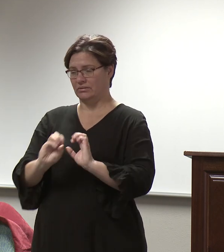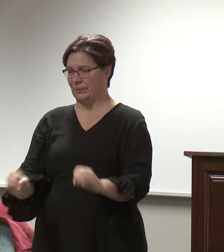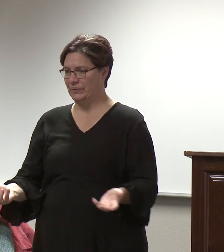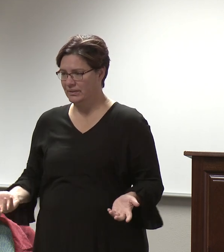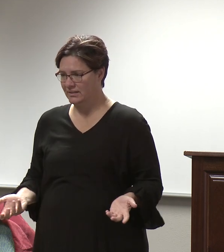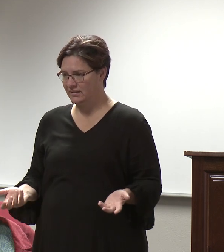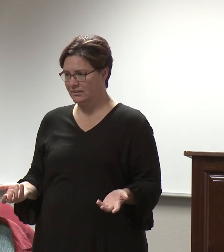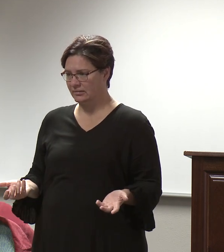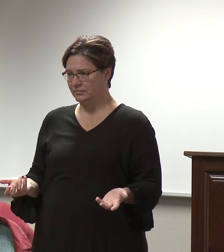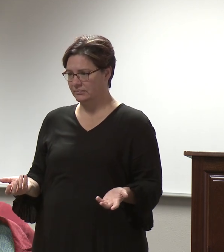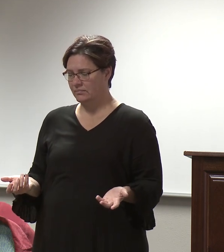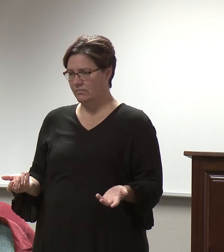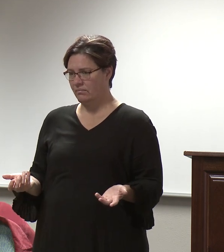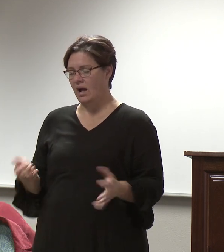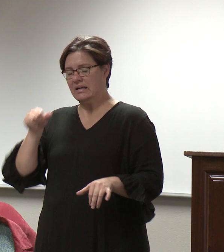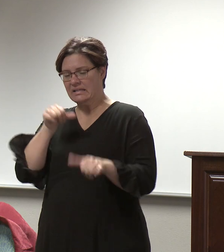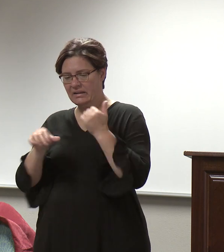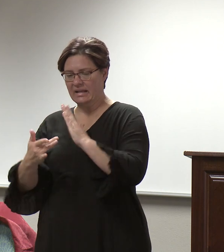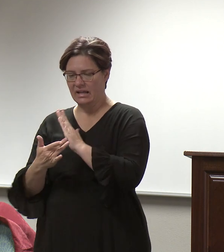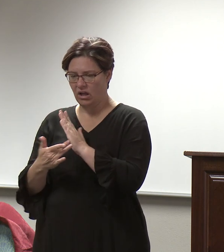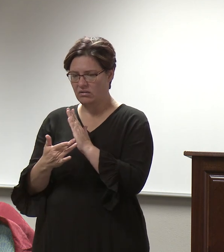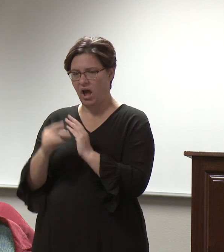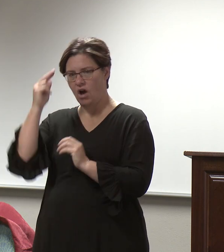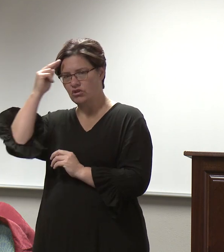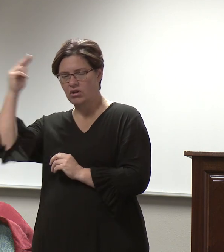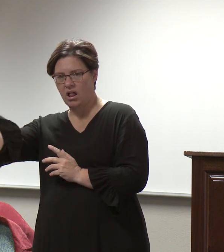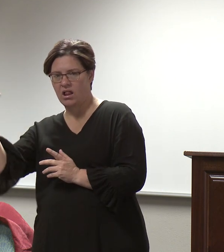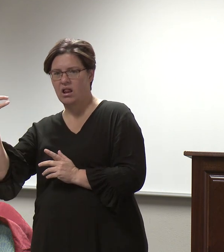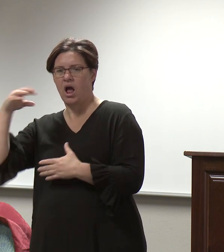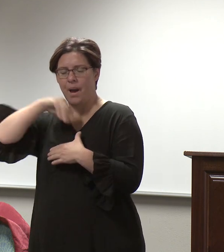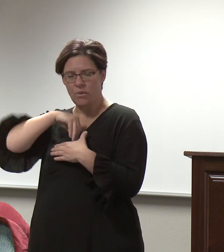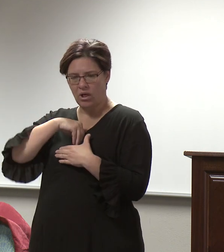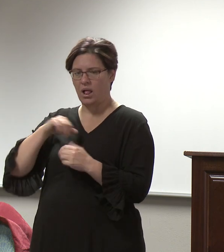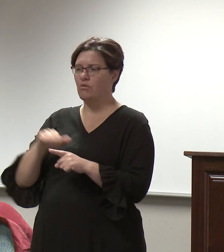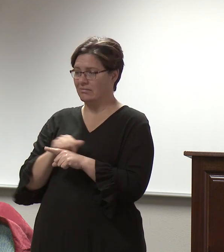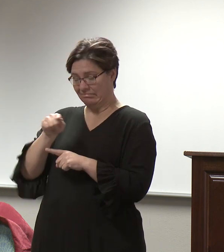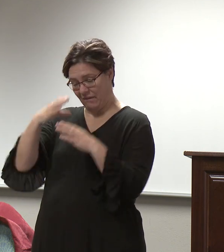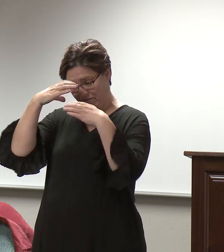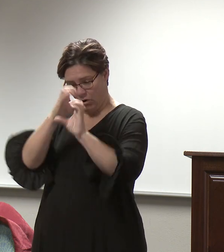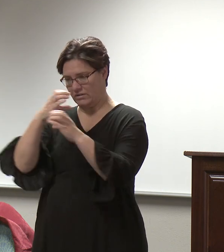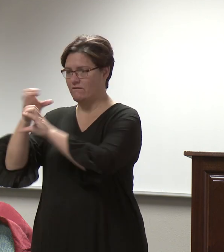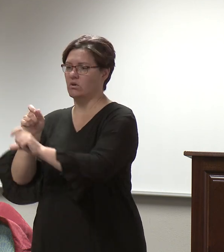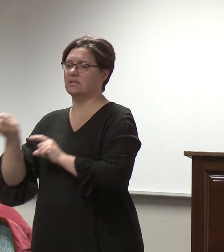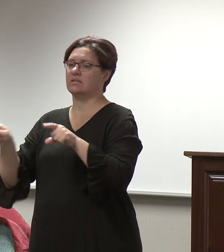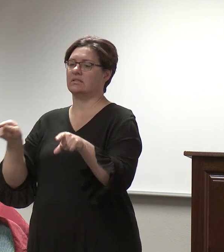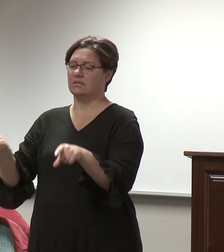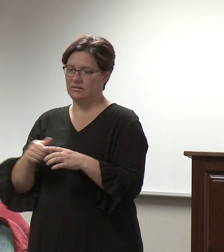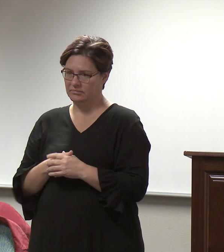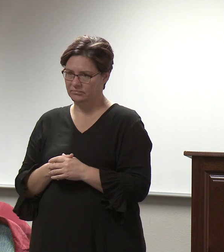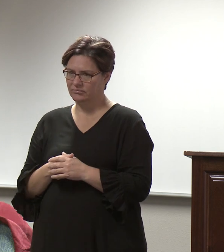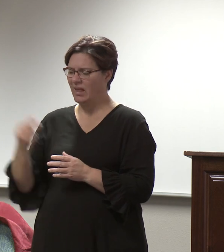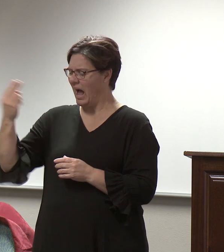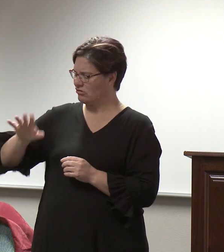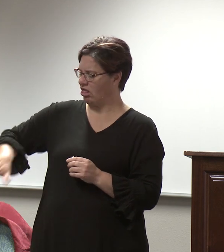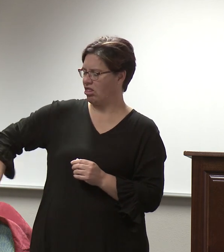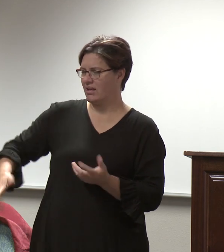Gradually, the scientific and technological rationality and the moral practice were the main forms of rationality. Arts were left,